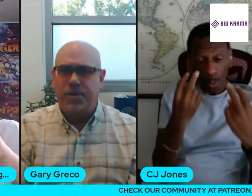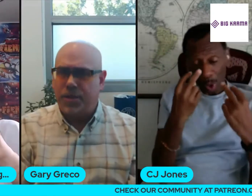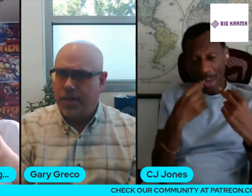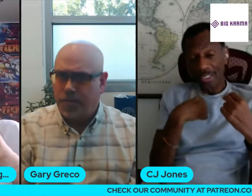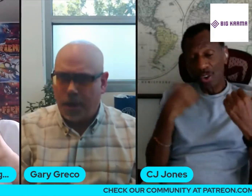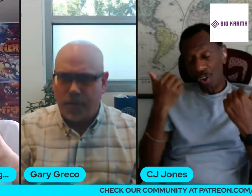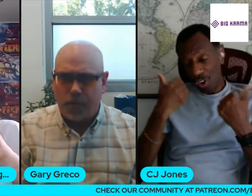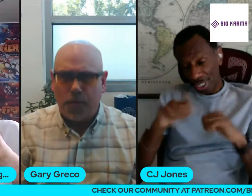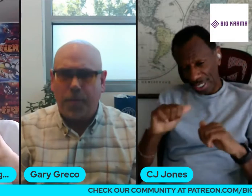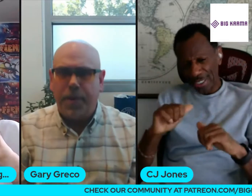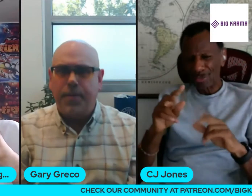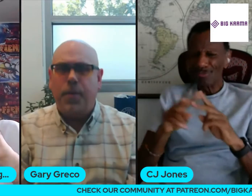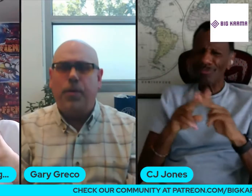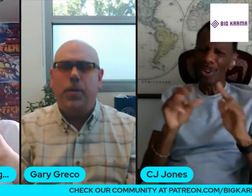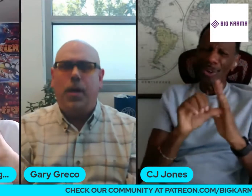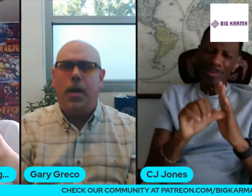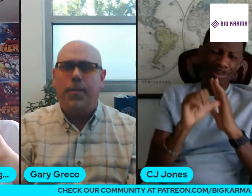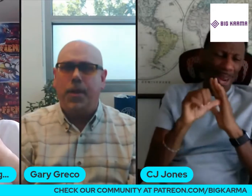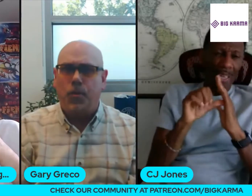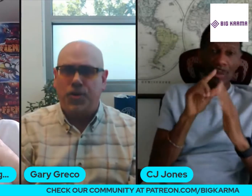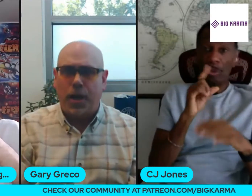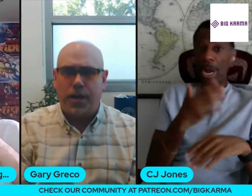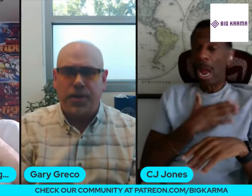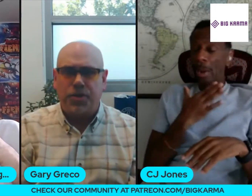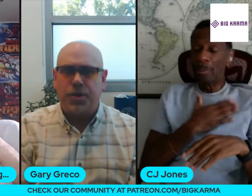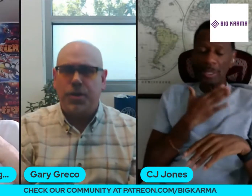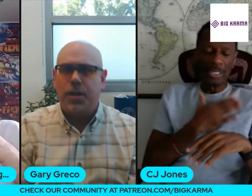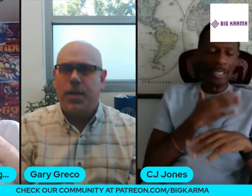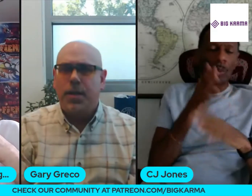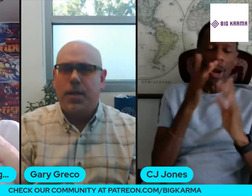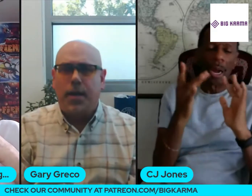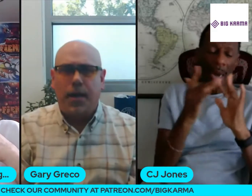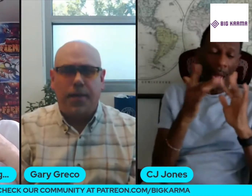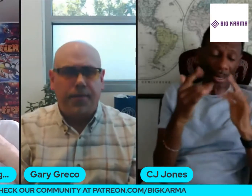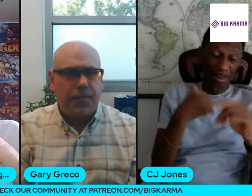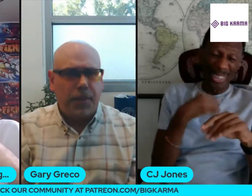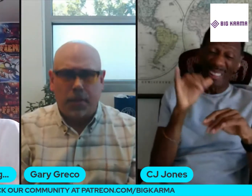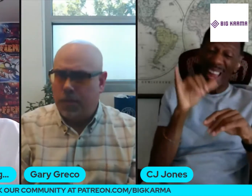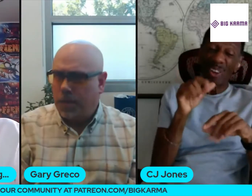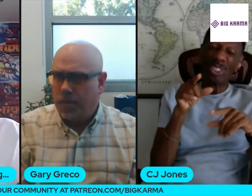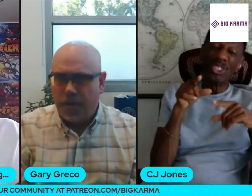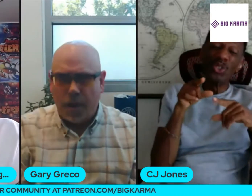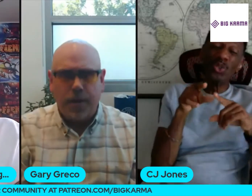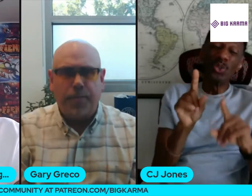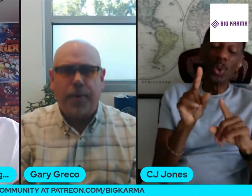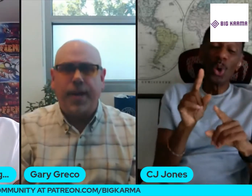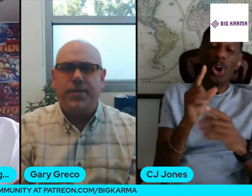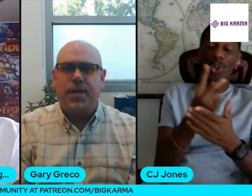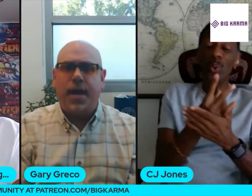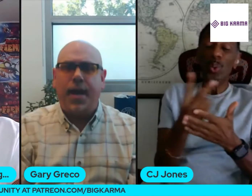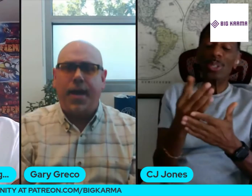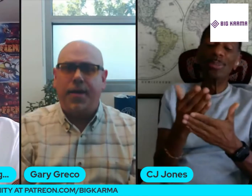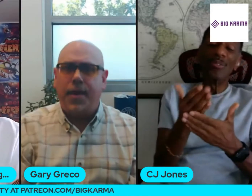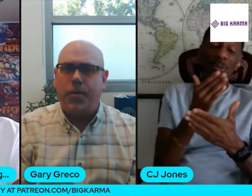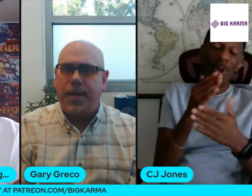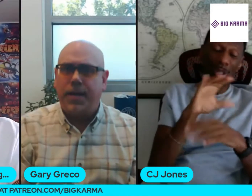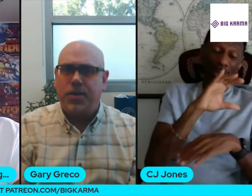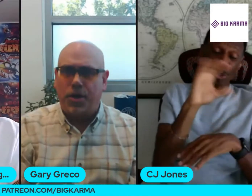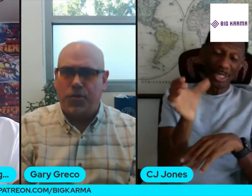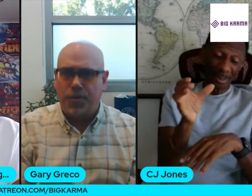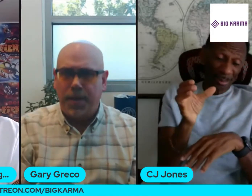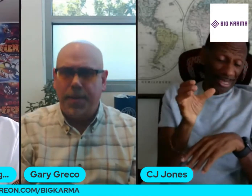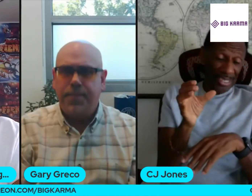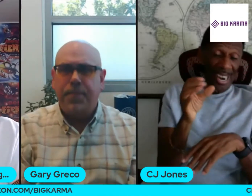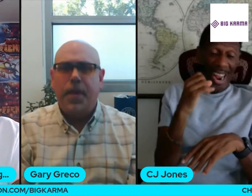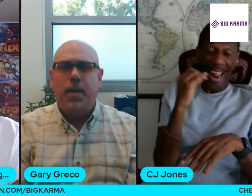I was in front of a group of people in which I auditioned. They were very impressed, and they would get in